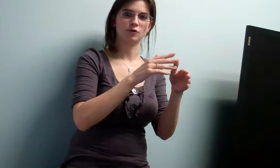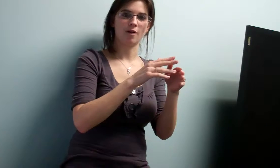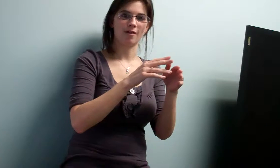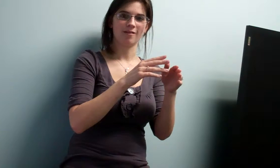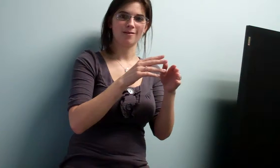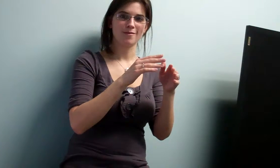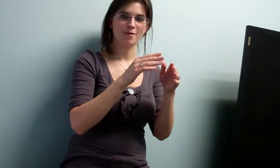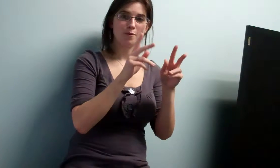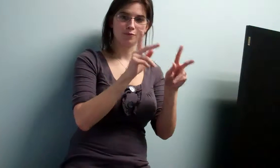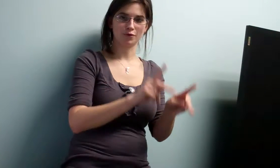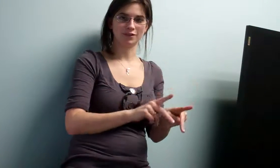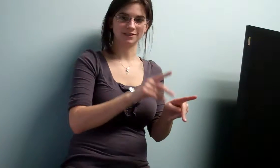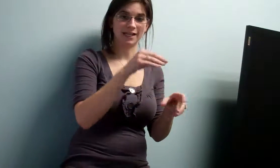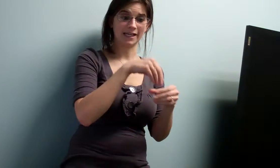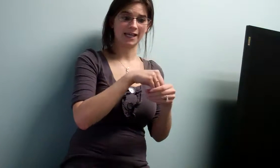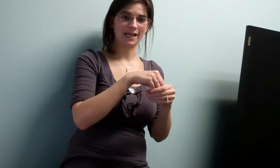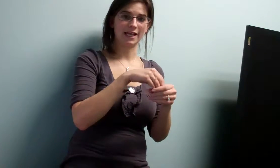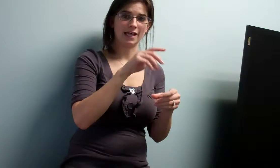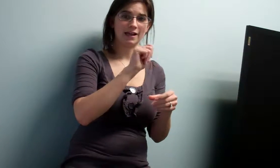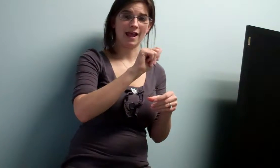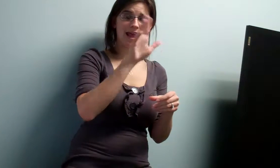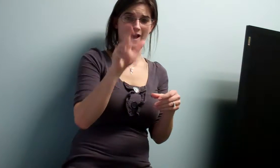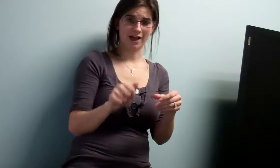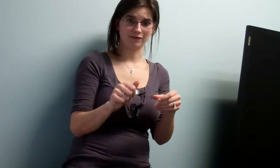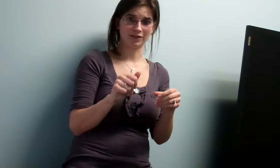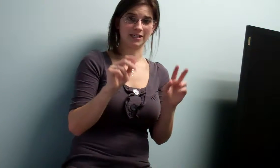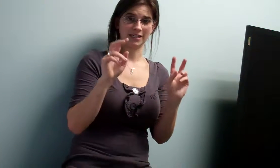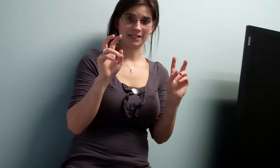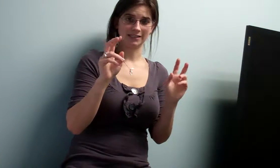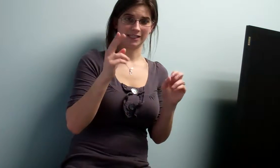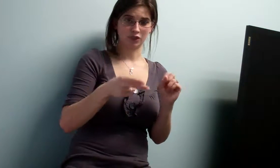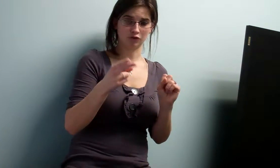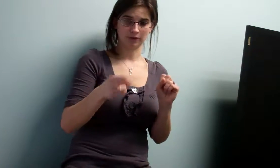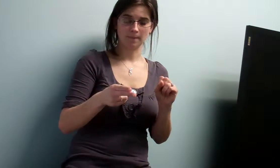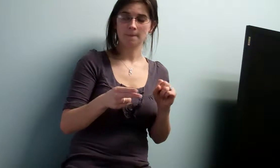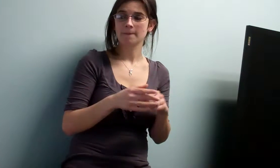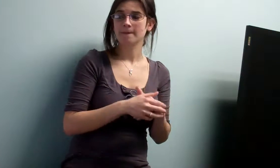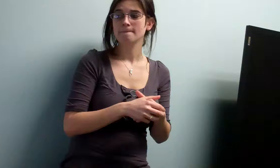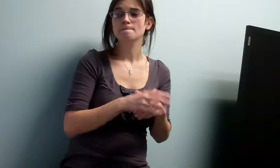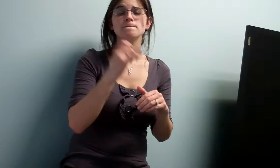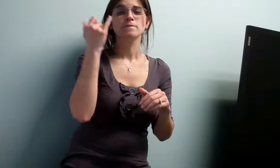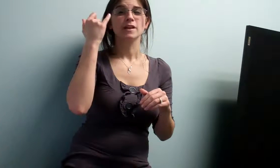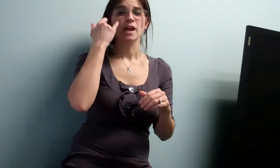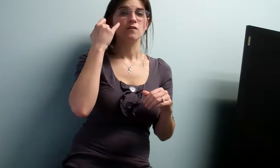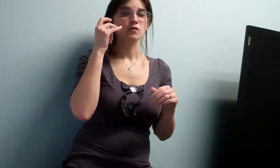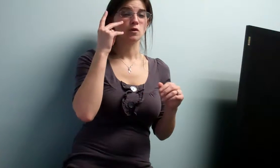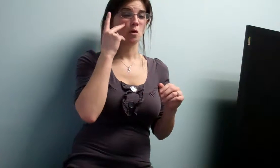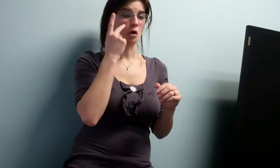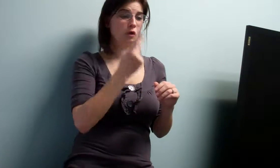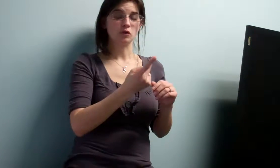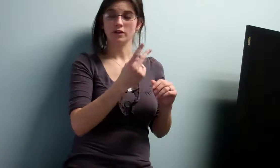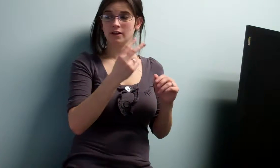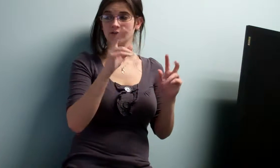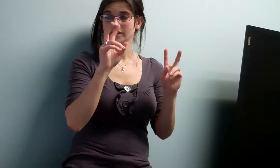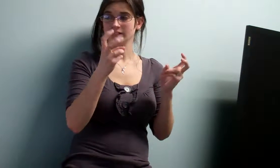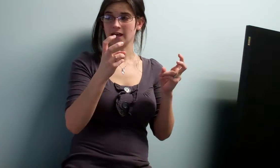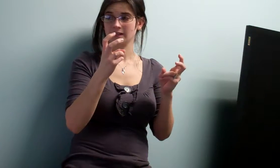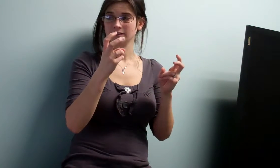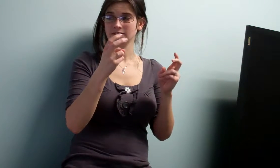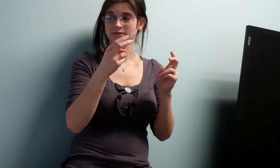One way of looking at his centrality is to look at the title of this recent biography,